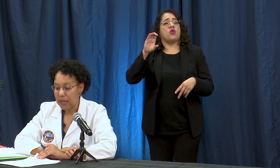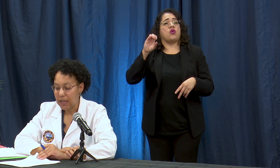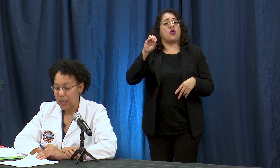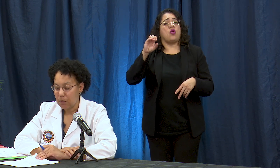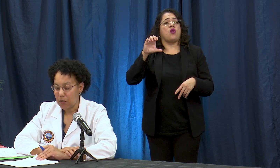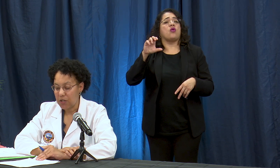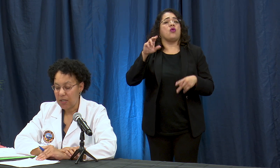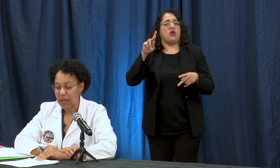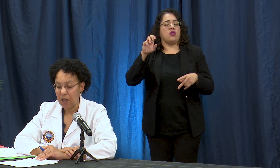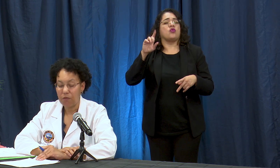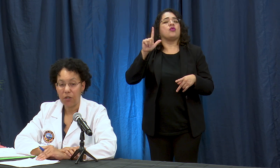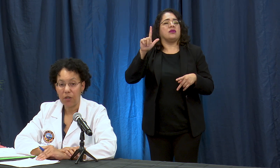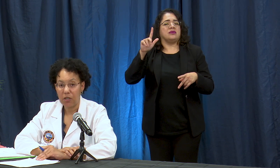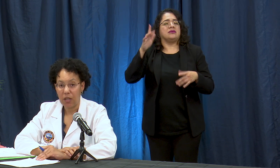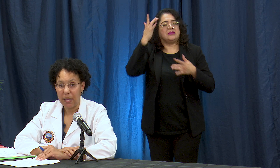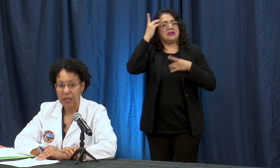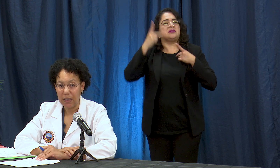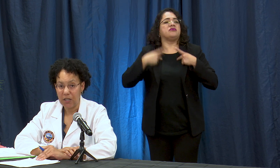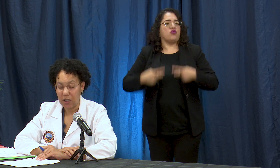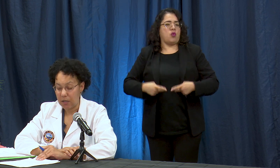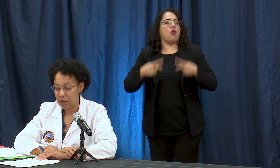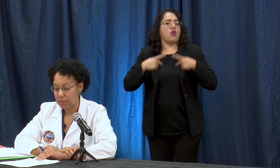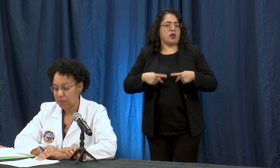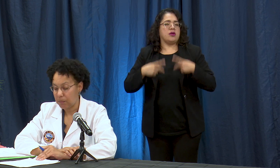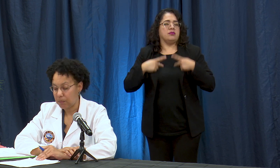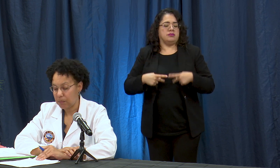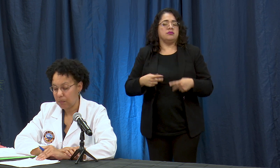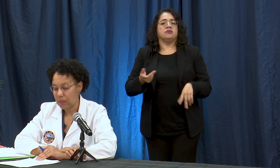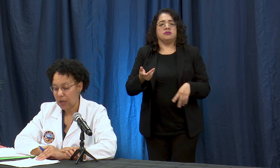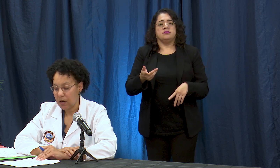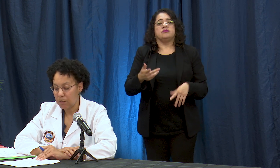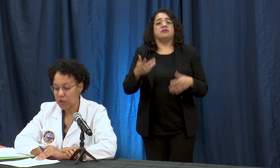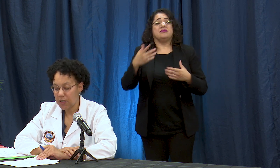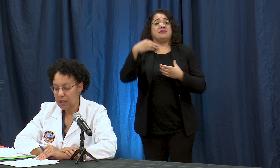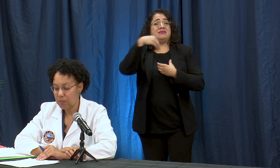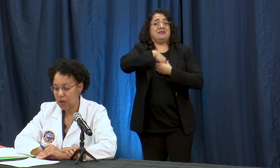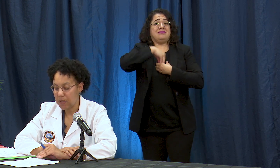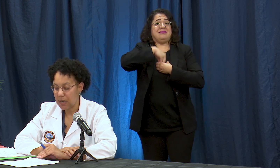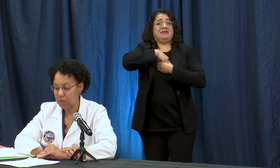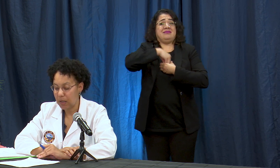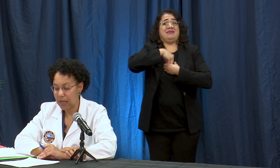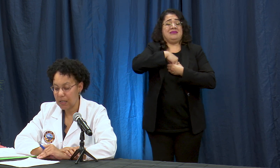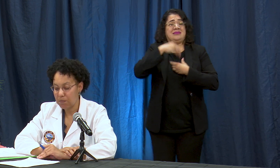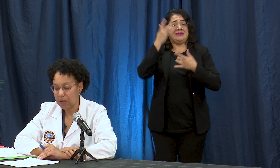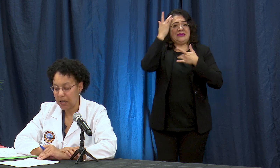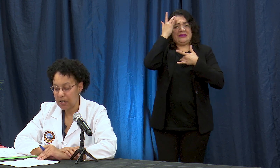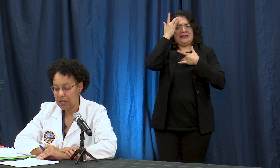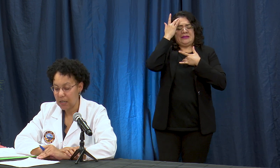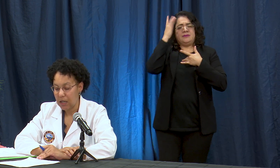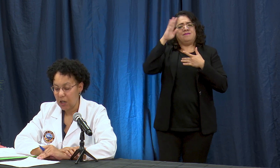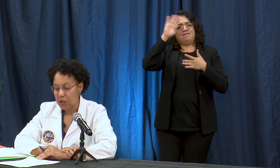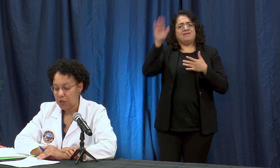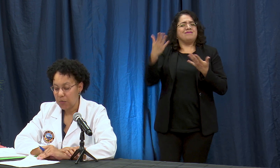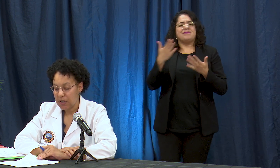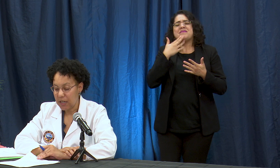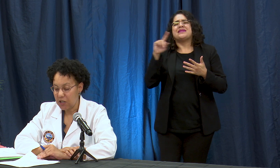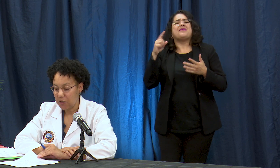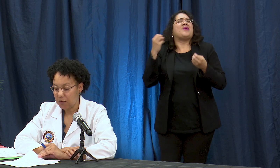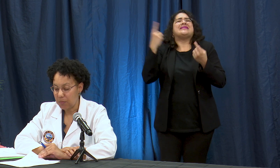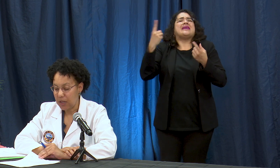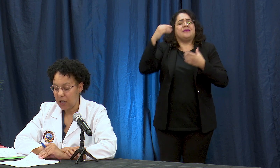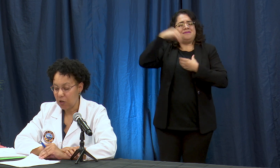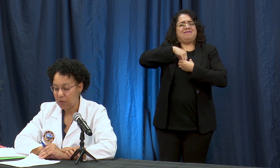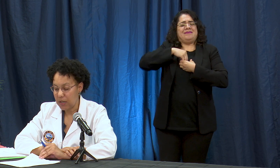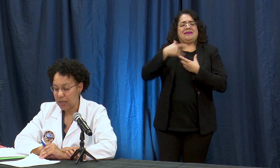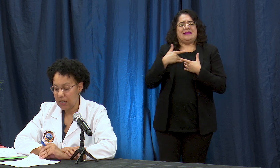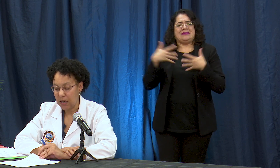Don't delay getting emergency care for your underlying condition. Emergency departments have plans in place to protect you